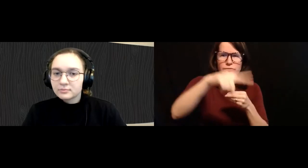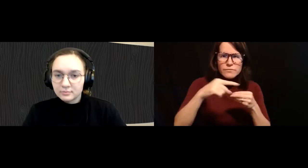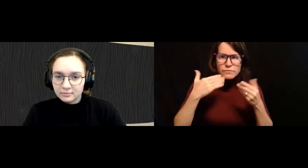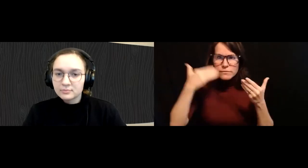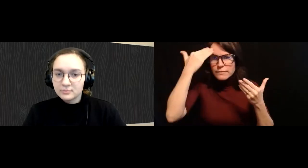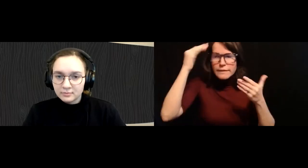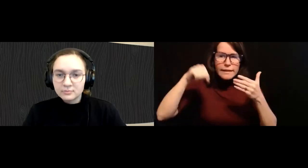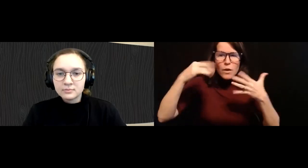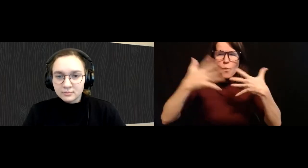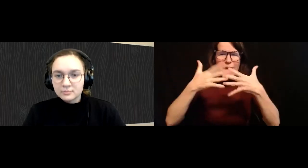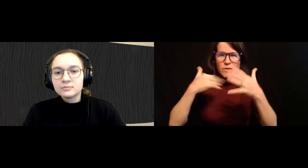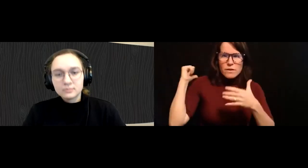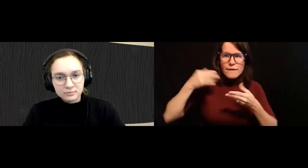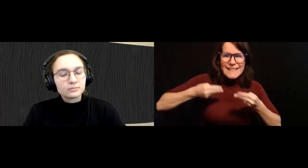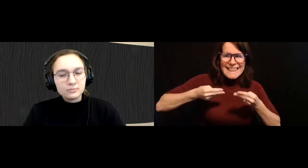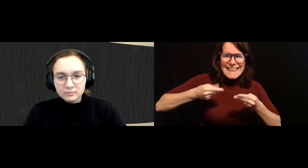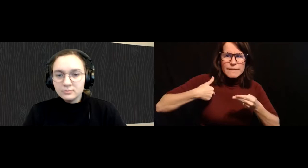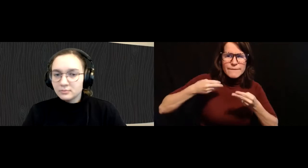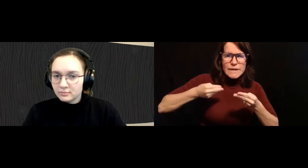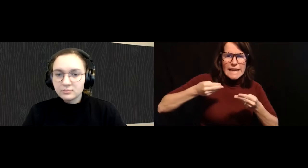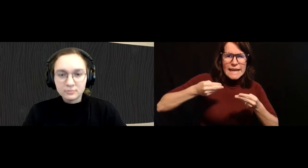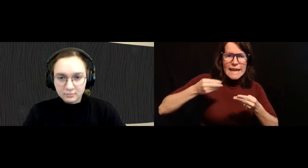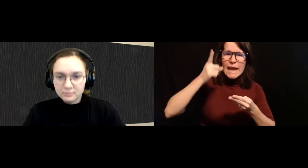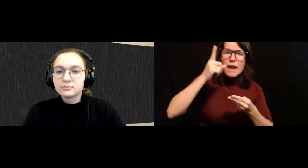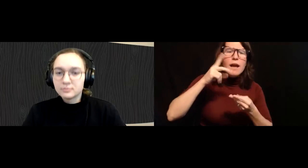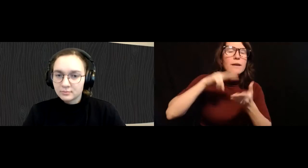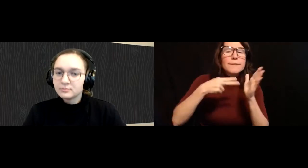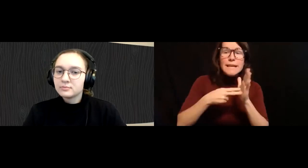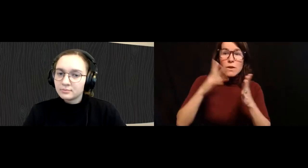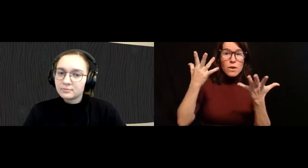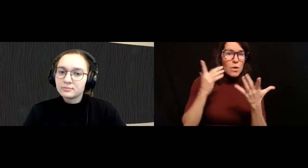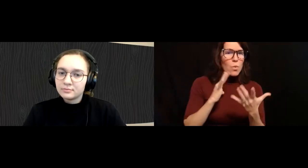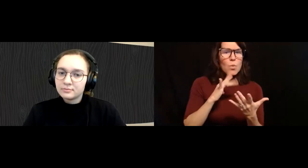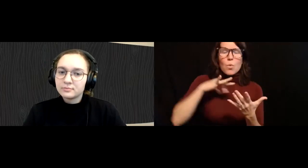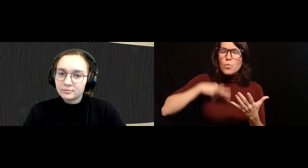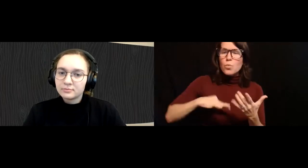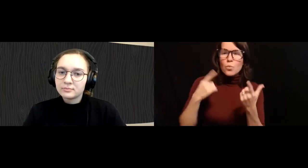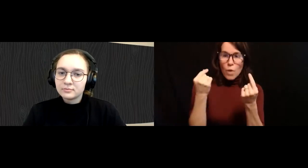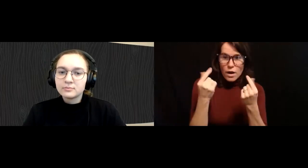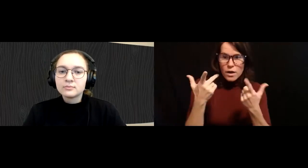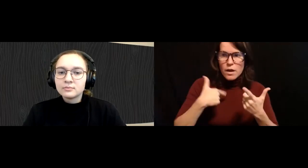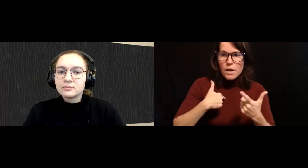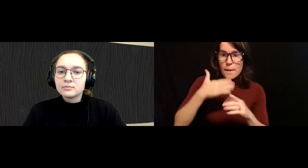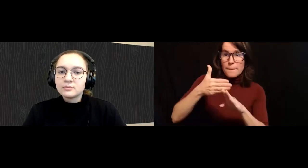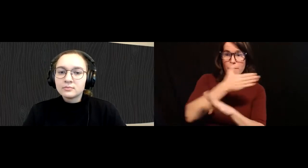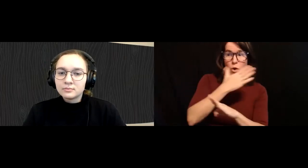back. And it is dependent on whatever people are saying. And they're giving me information, which is super